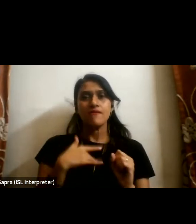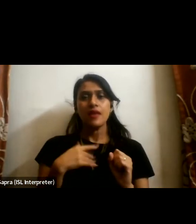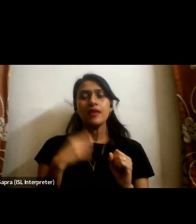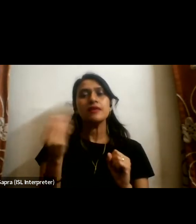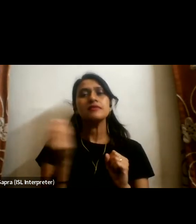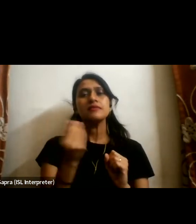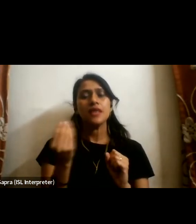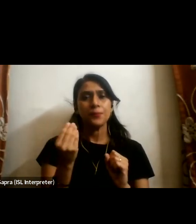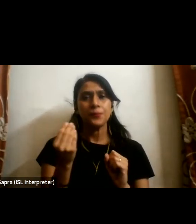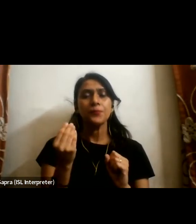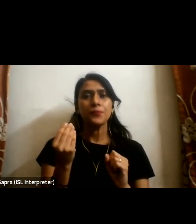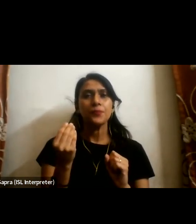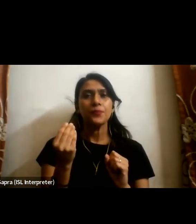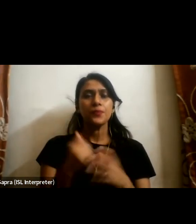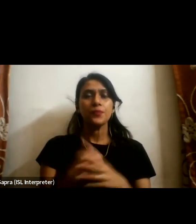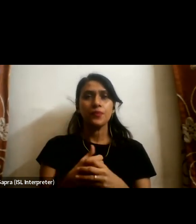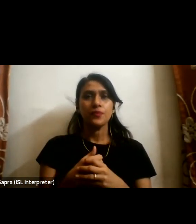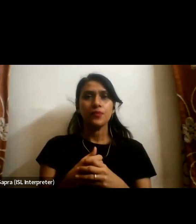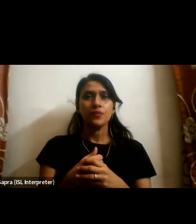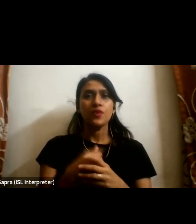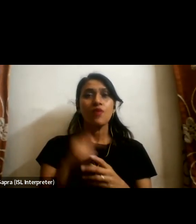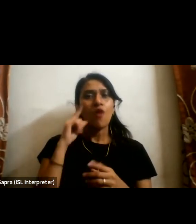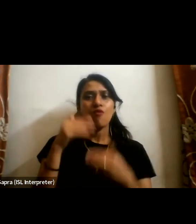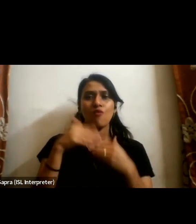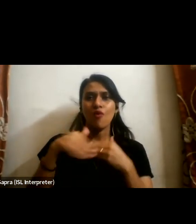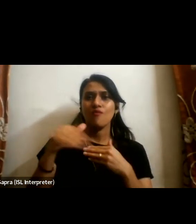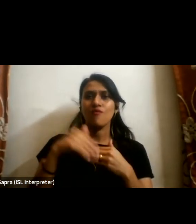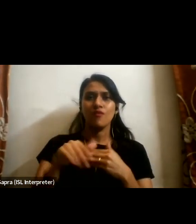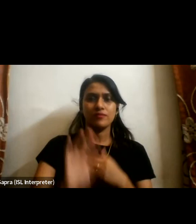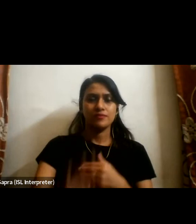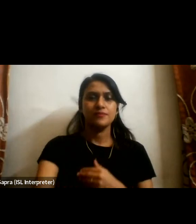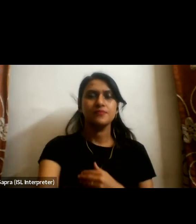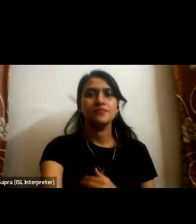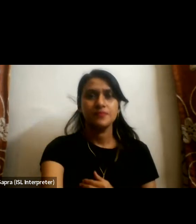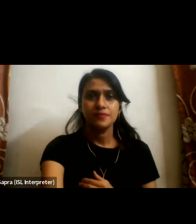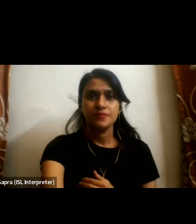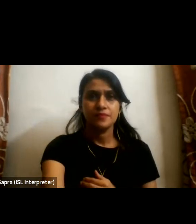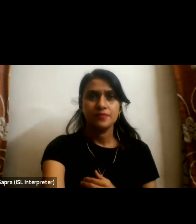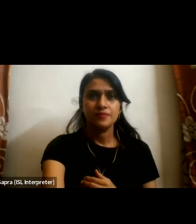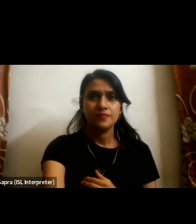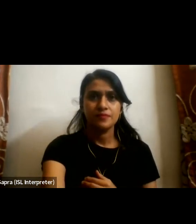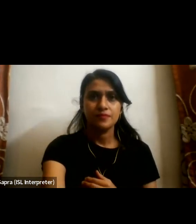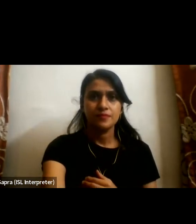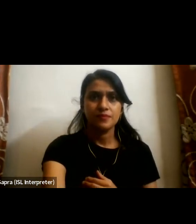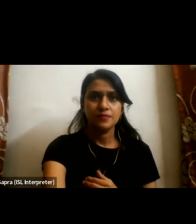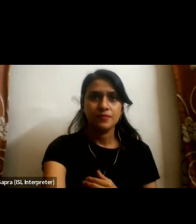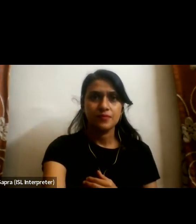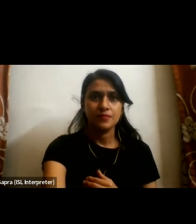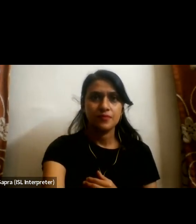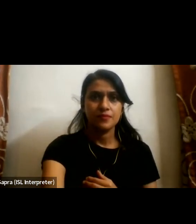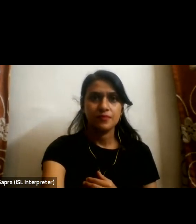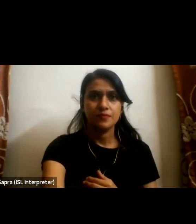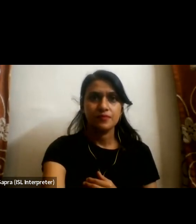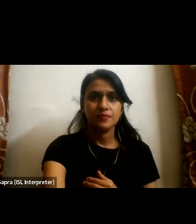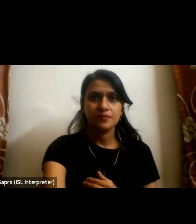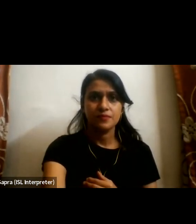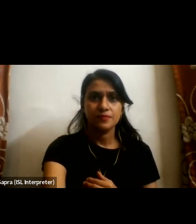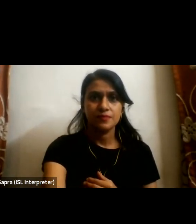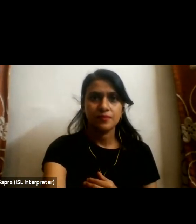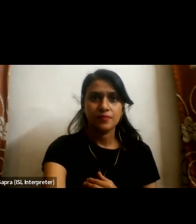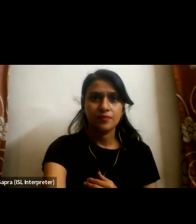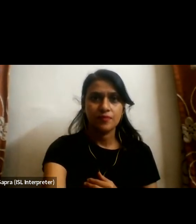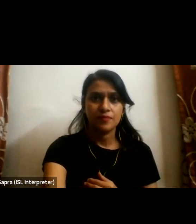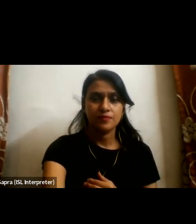instances, gone further down. Um, and again, here, there is no dearth of lip service. If